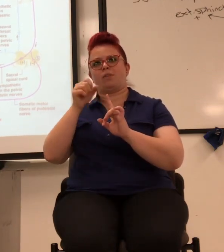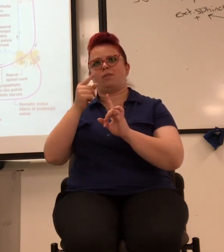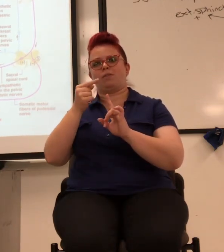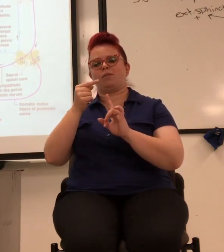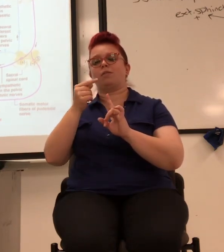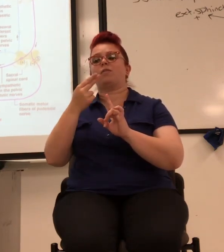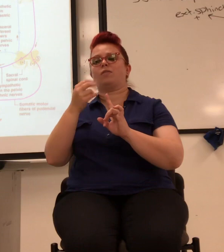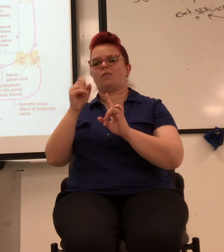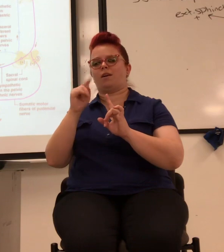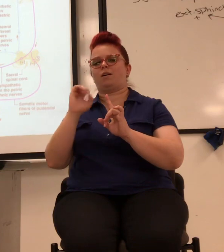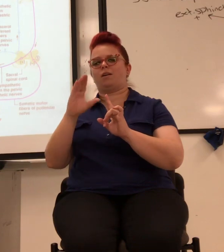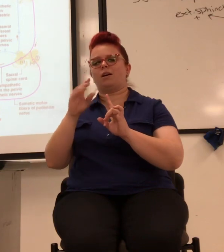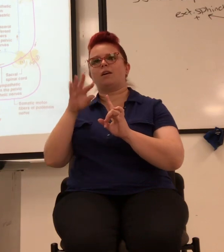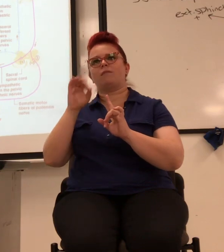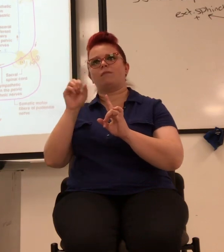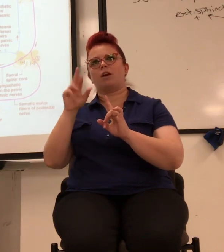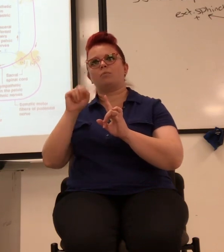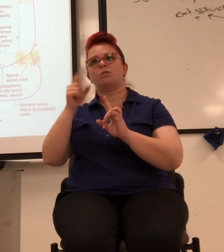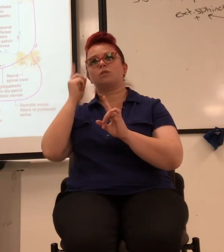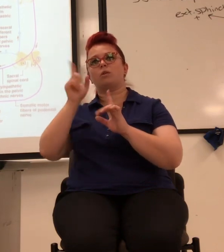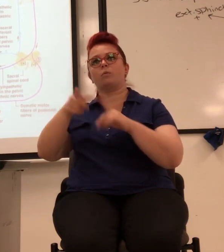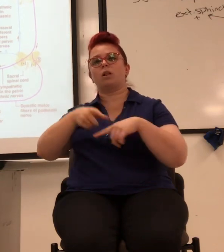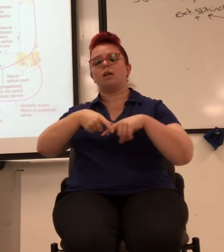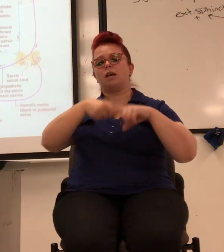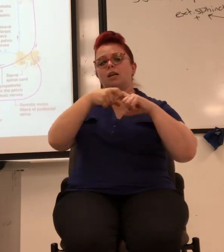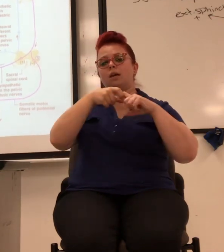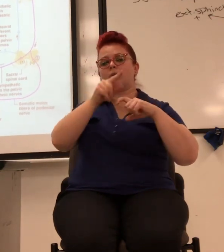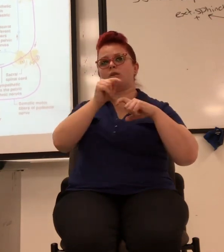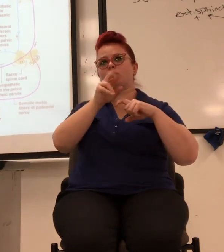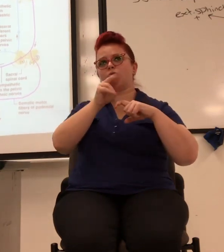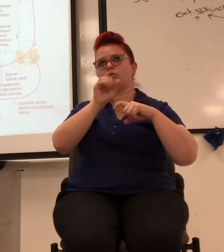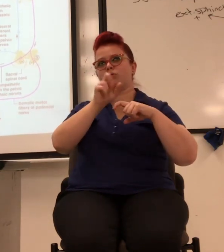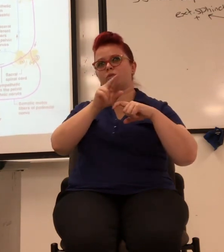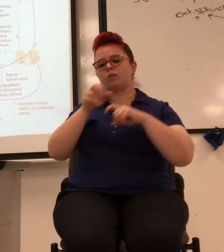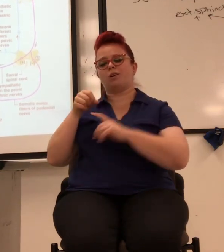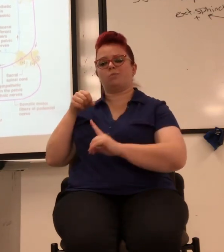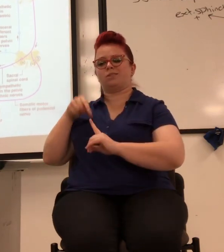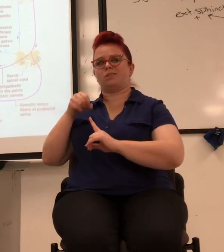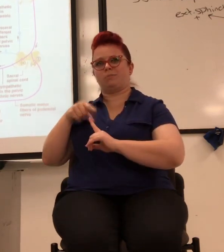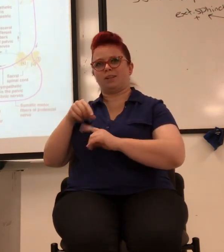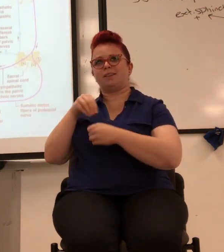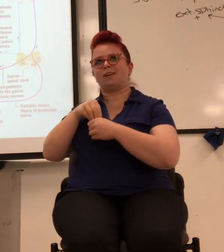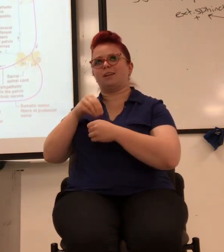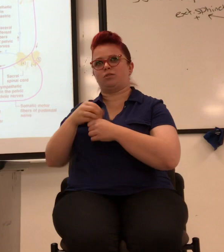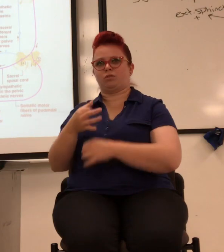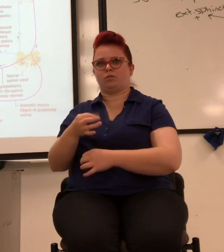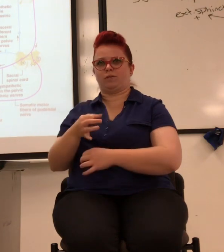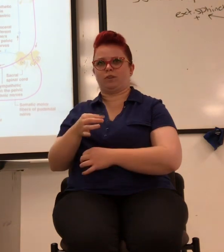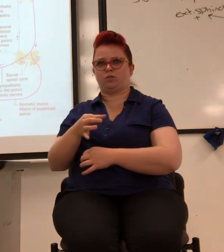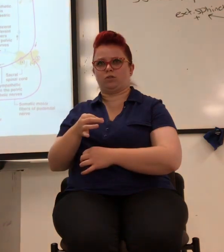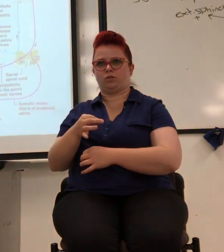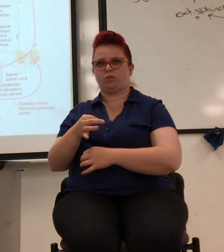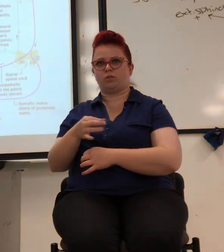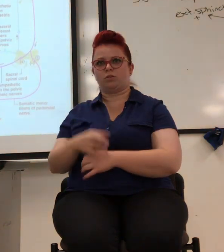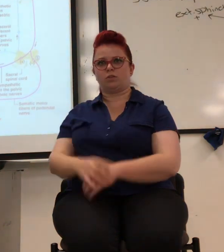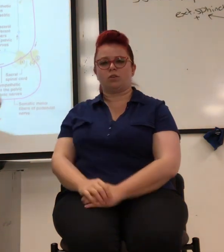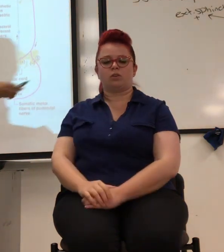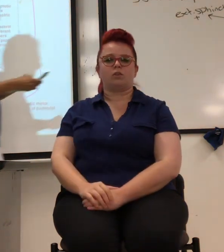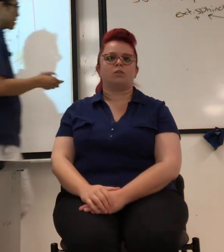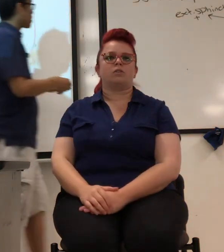That helps reinforce the loop. Okay. Now the other thing about the afferent nerve, it stimulates